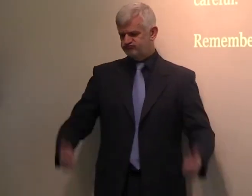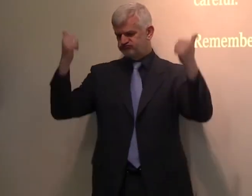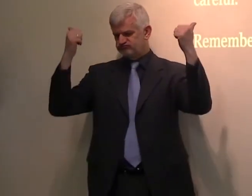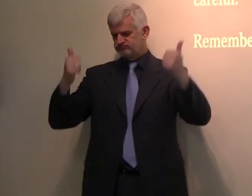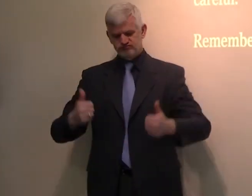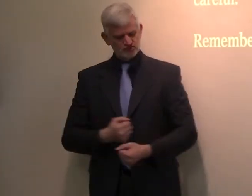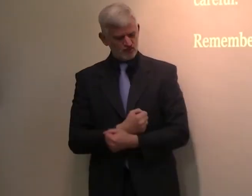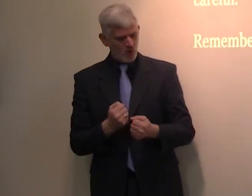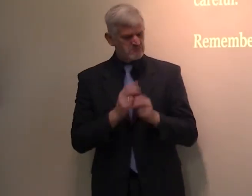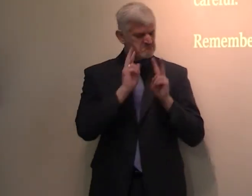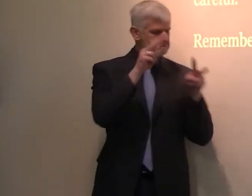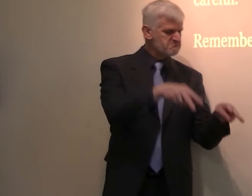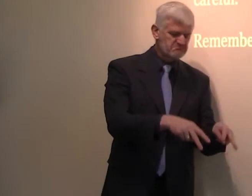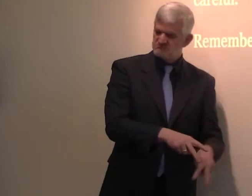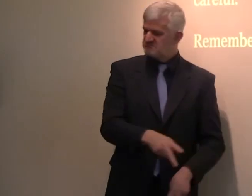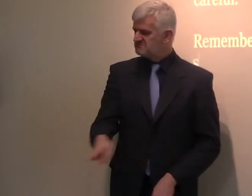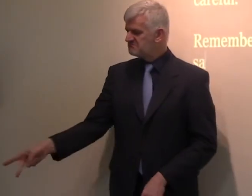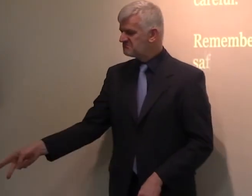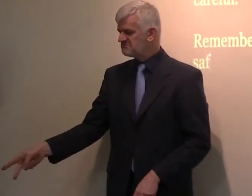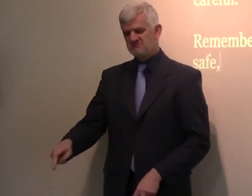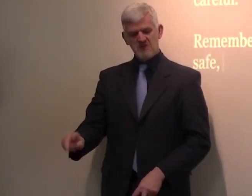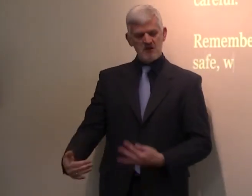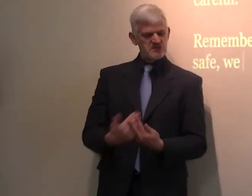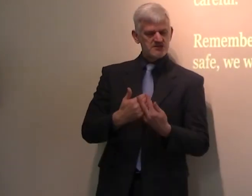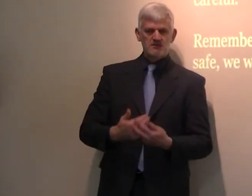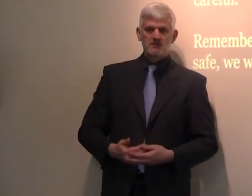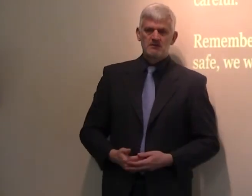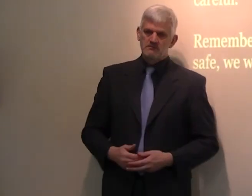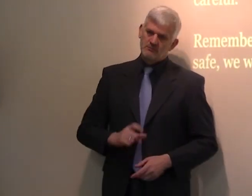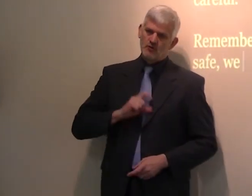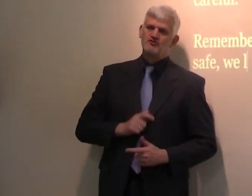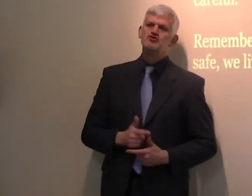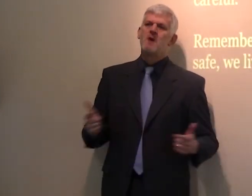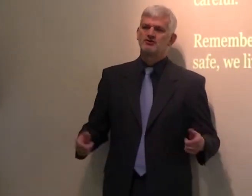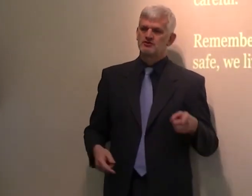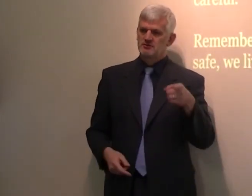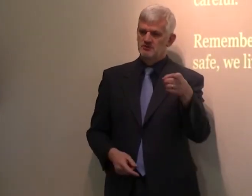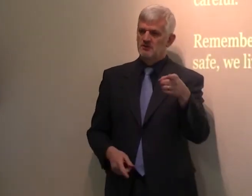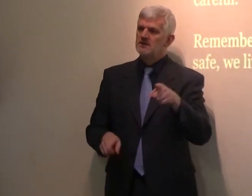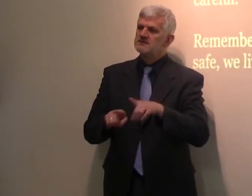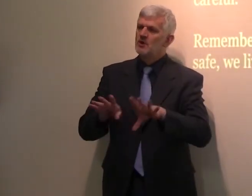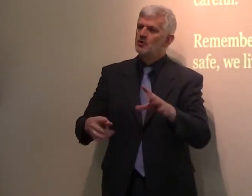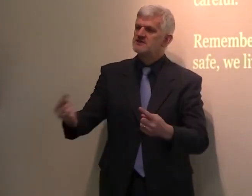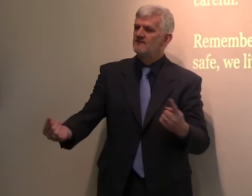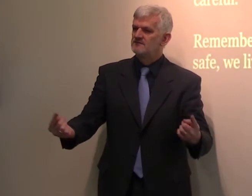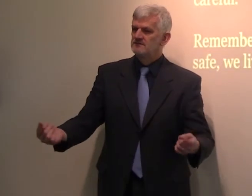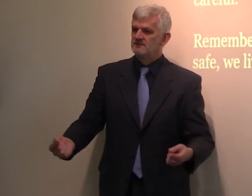you, nothing, nothing can protect you. Never be too confident. 1 Corinthians chapter